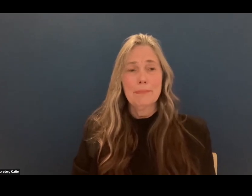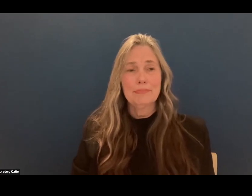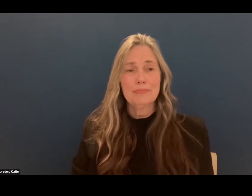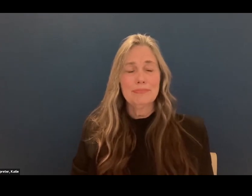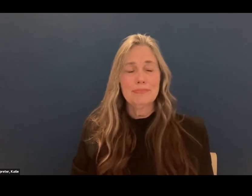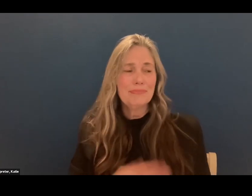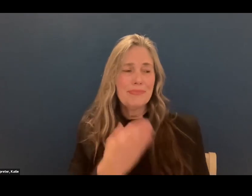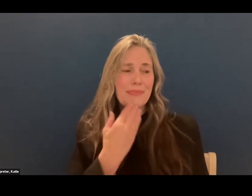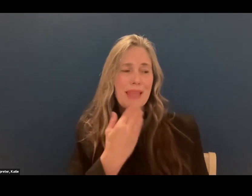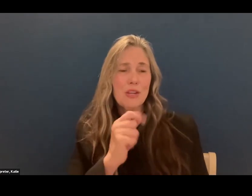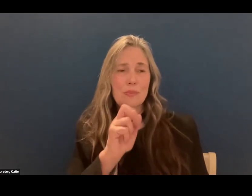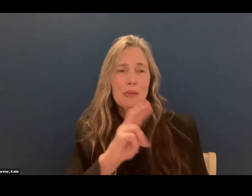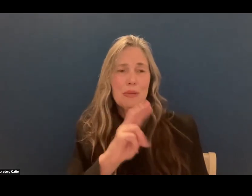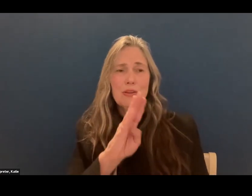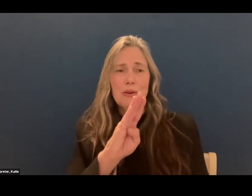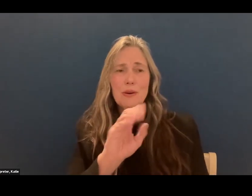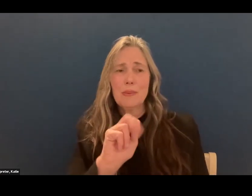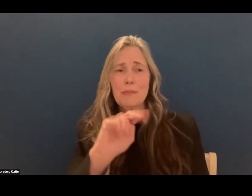Thank you, Mr. Lanning. Ms. Munoz?